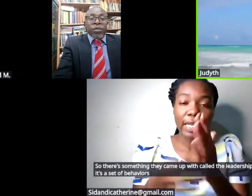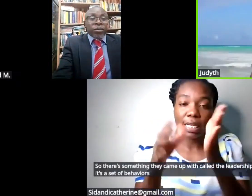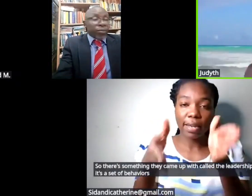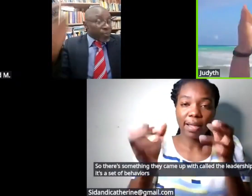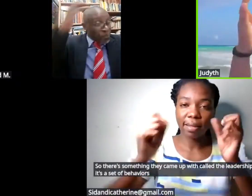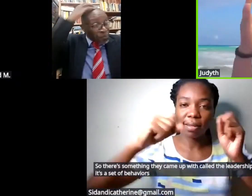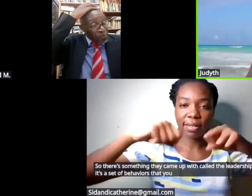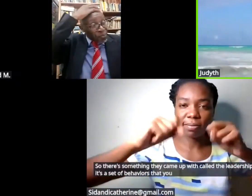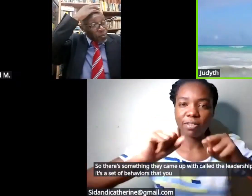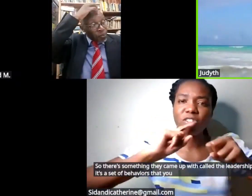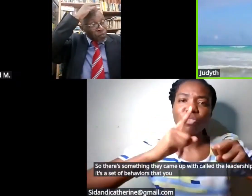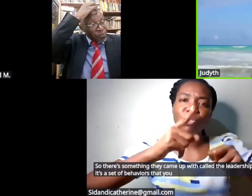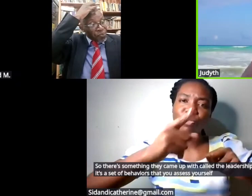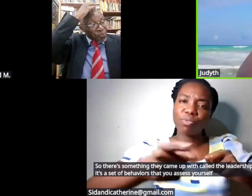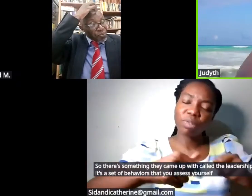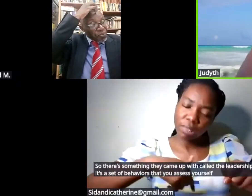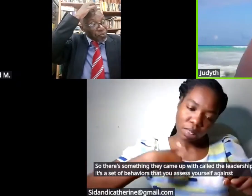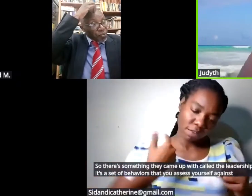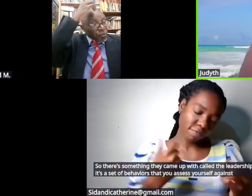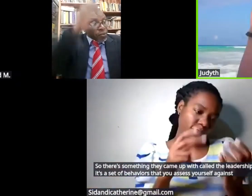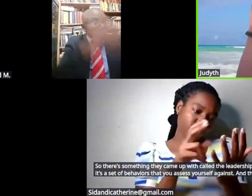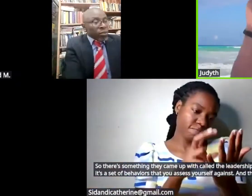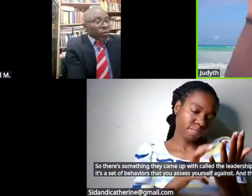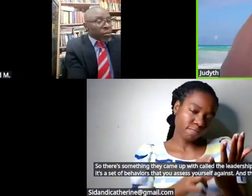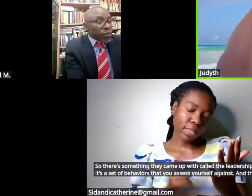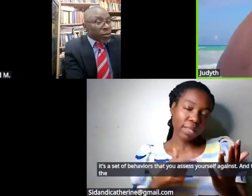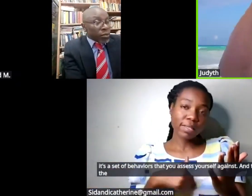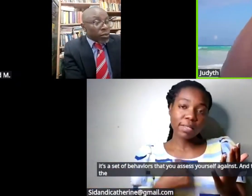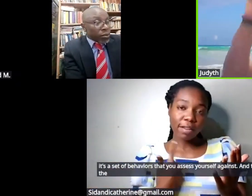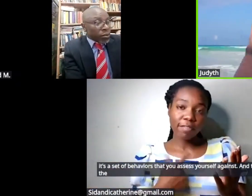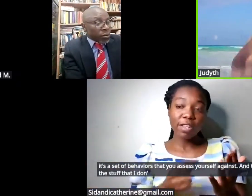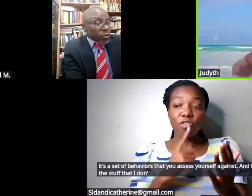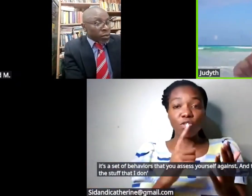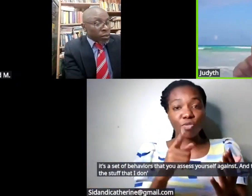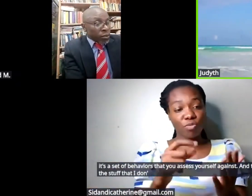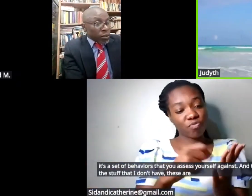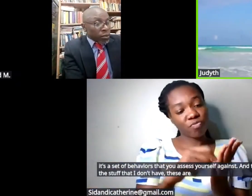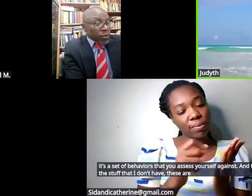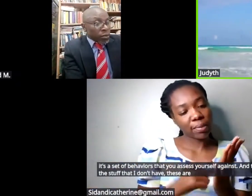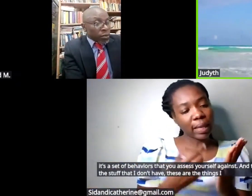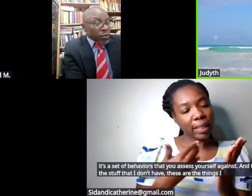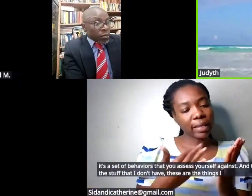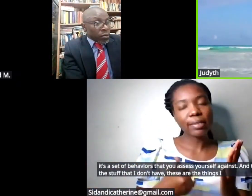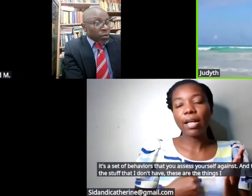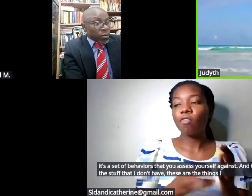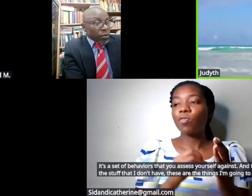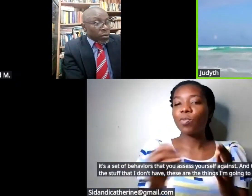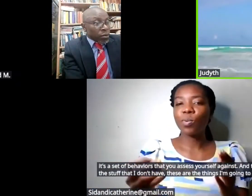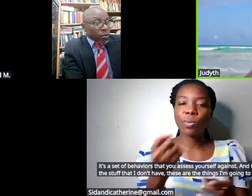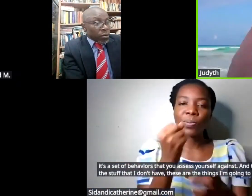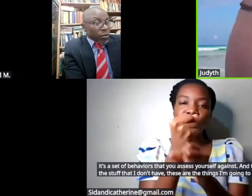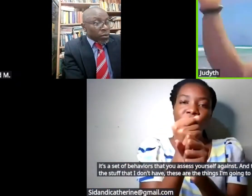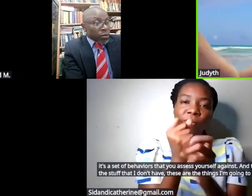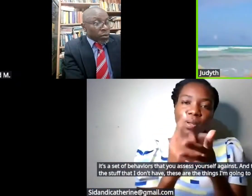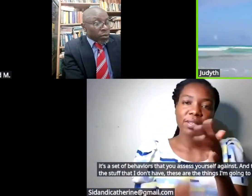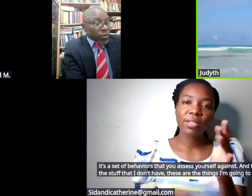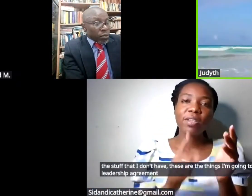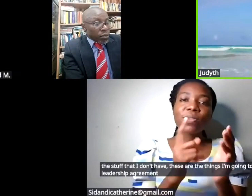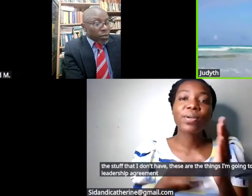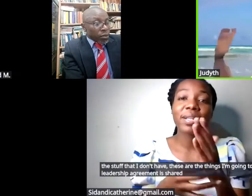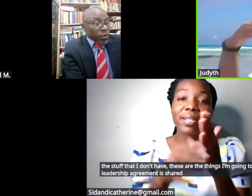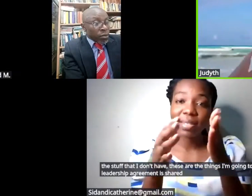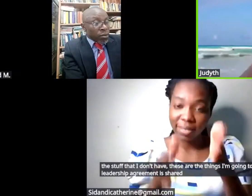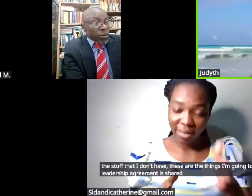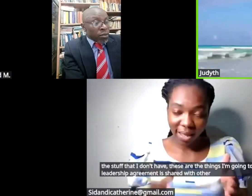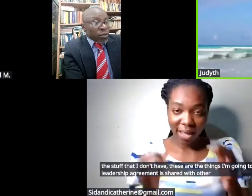assess yourself against, and then you say, for the stuff that I don't have, these are the things I'm going to do. Now that leadership agreement is shared with other folks